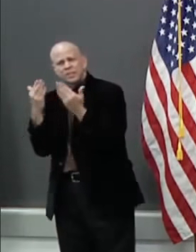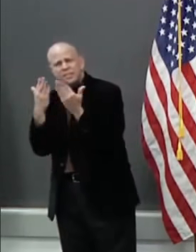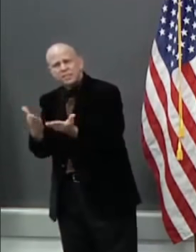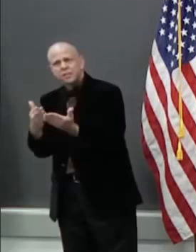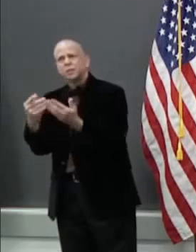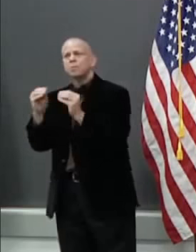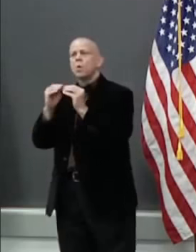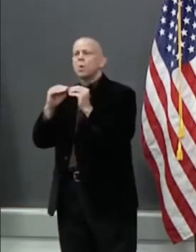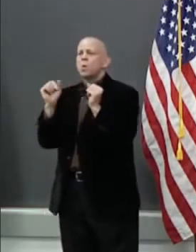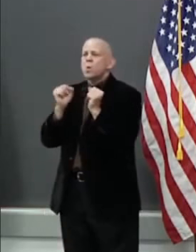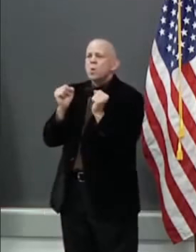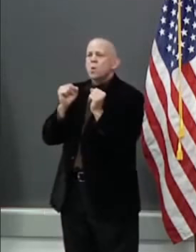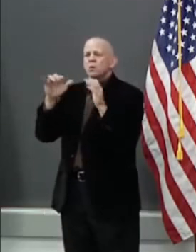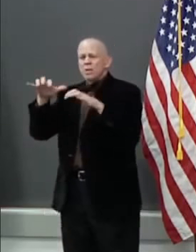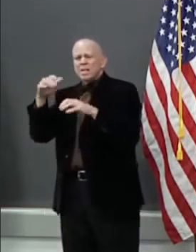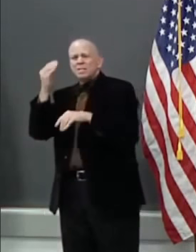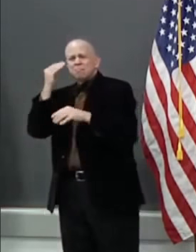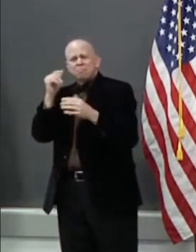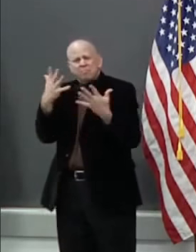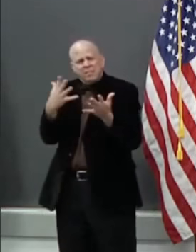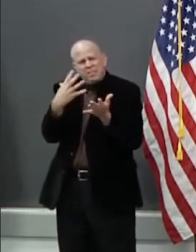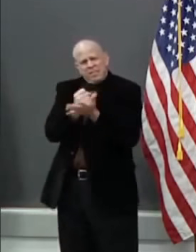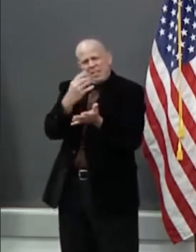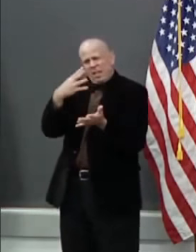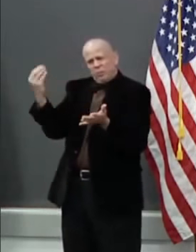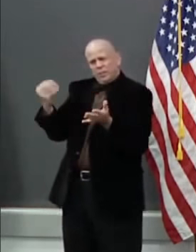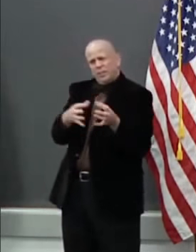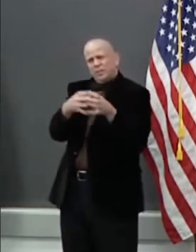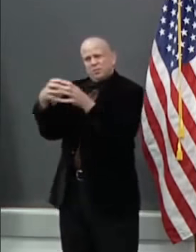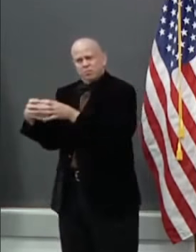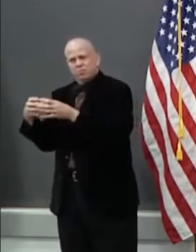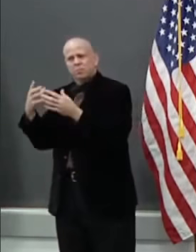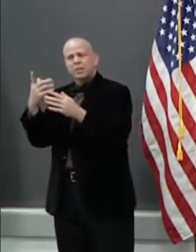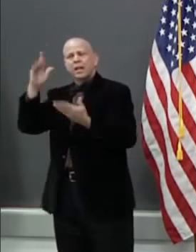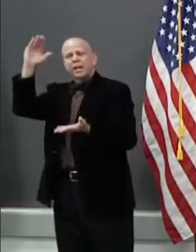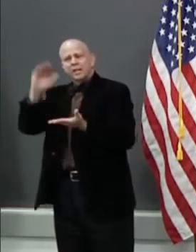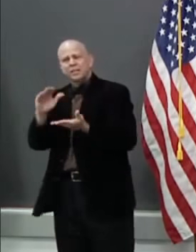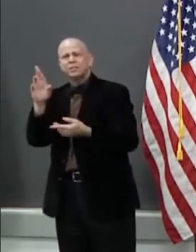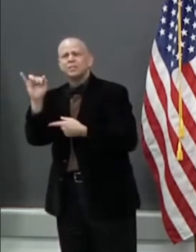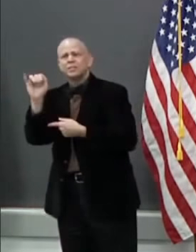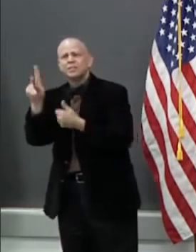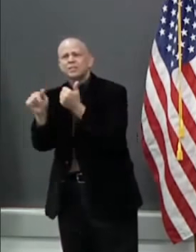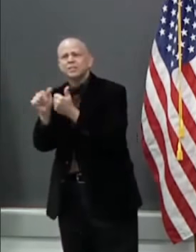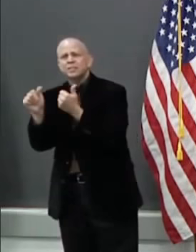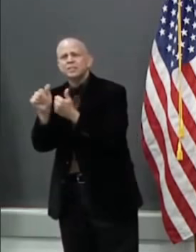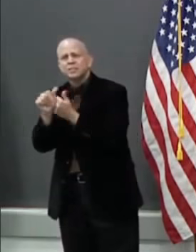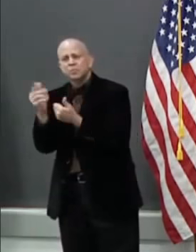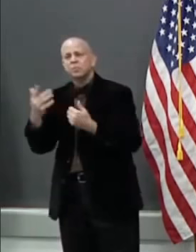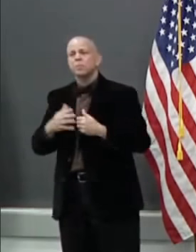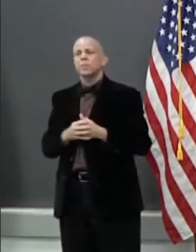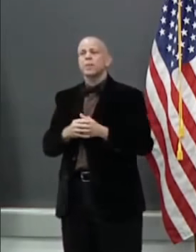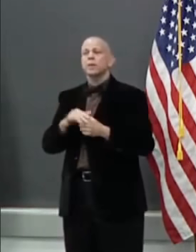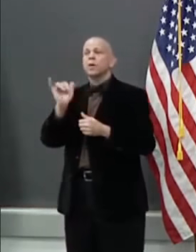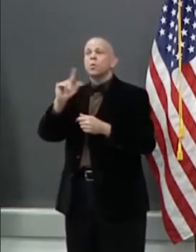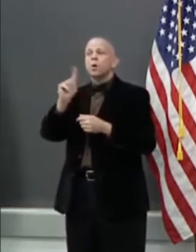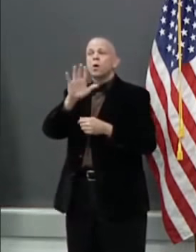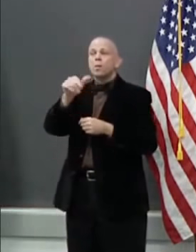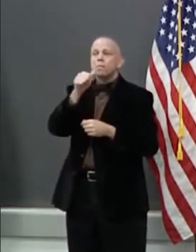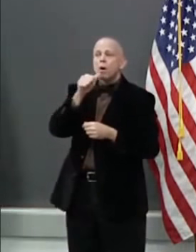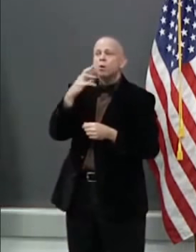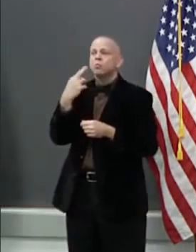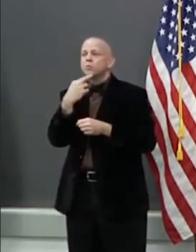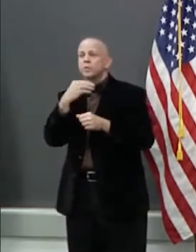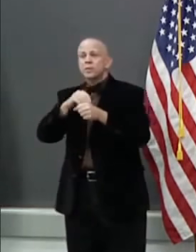do some of that and lower some risk. That patronizing the bars and restaurants in your neighborhood for takeout and bringing that